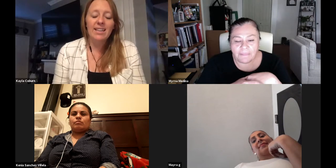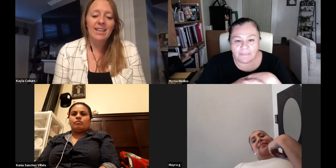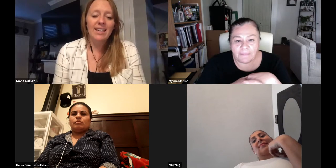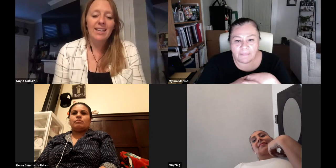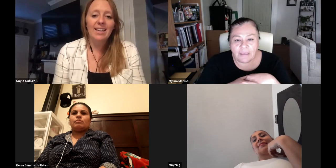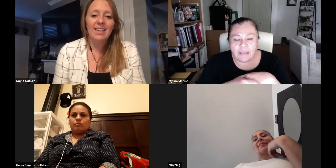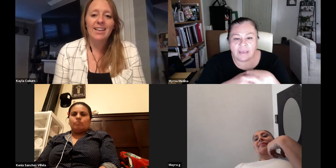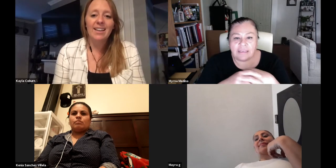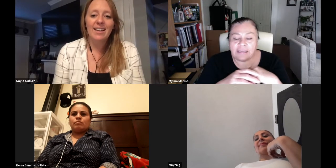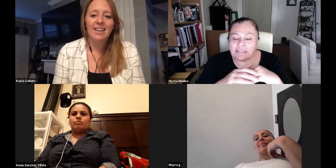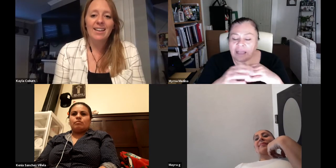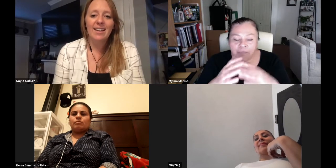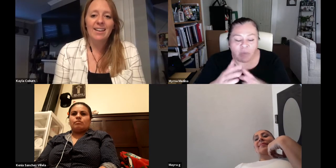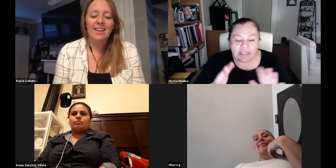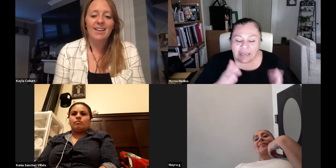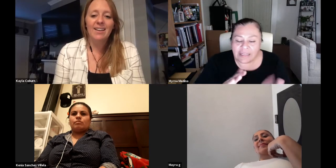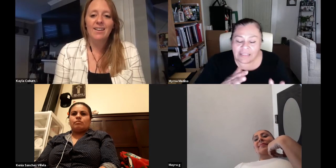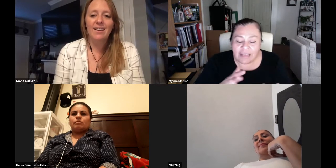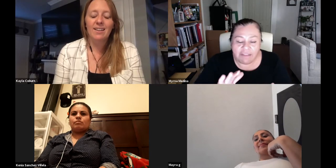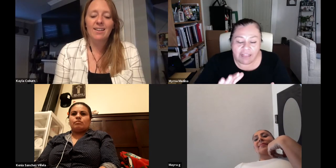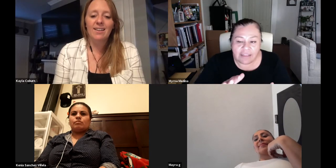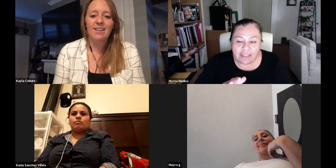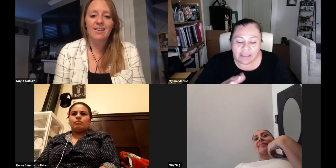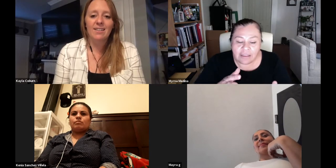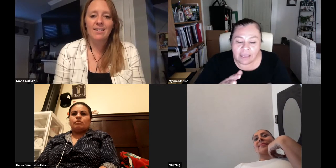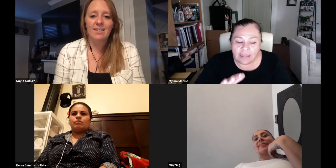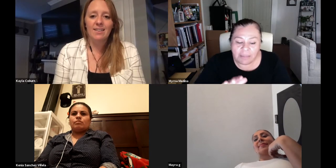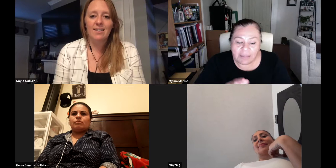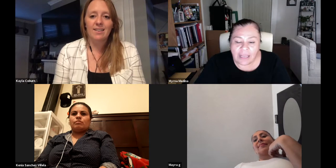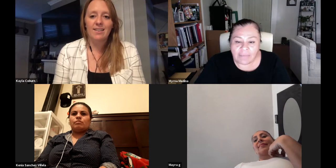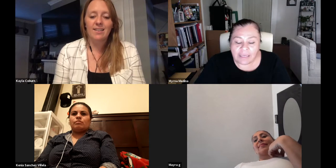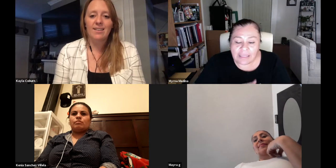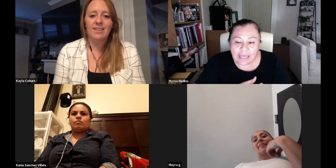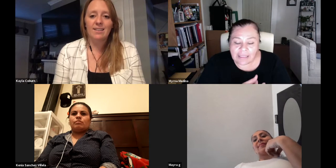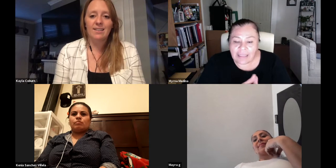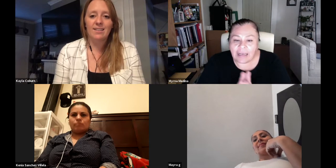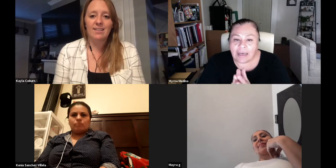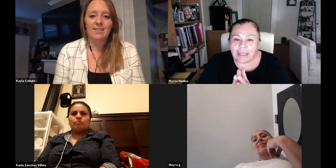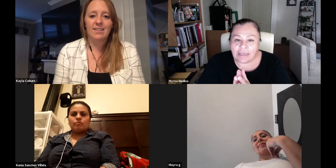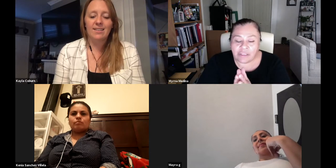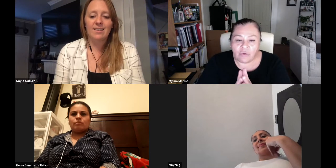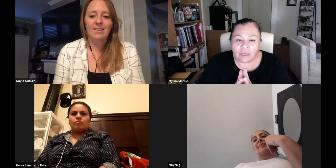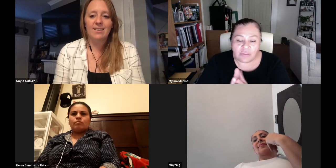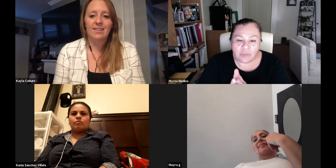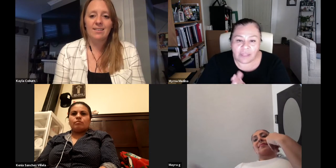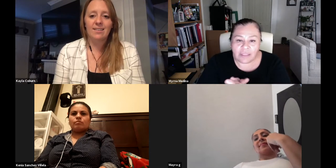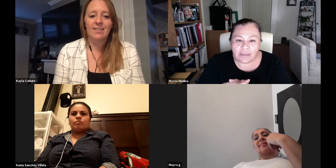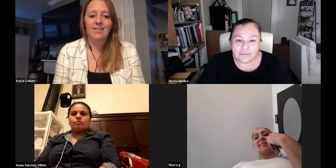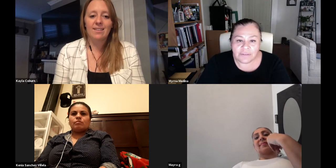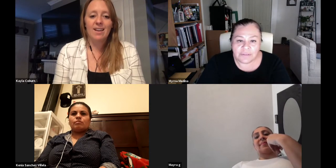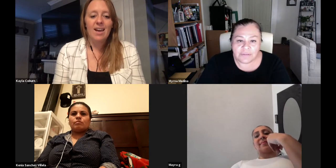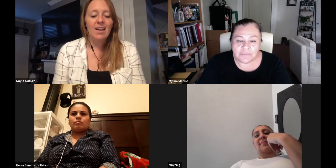ability. Y esta puede ser que sea diferente, depende de la habilidad que tenga cada niño o cada